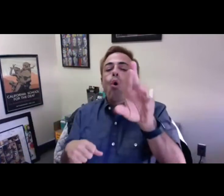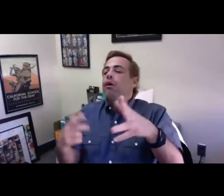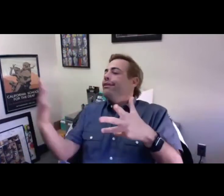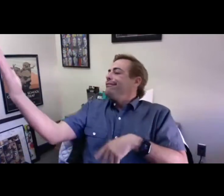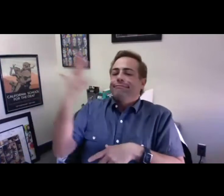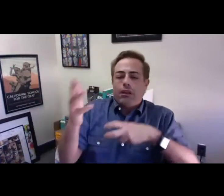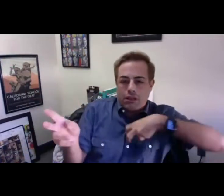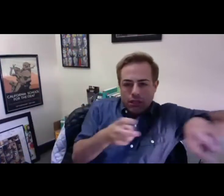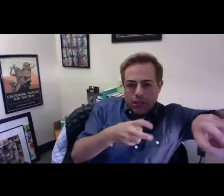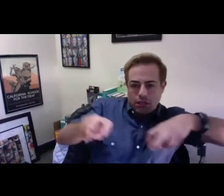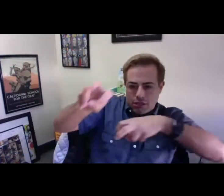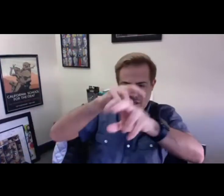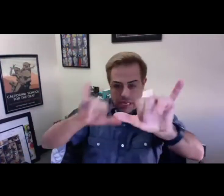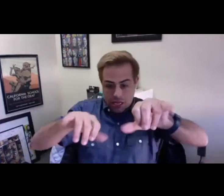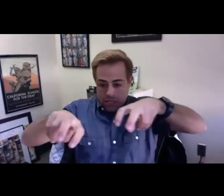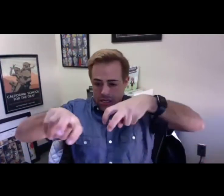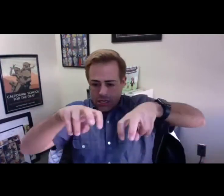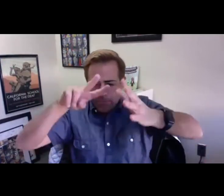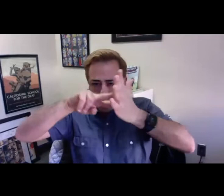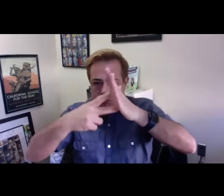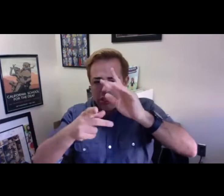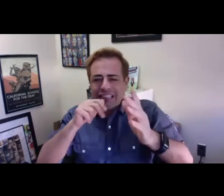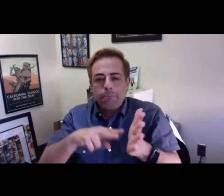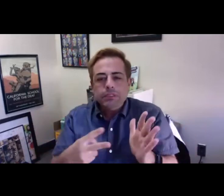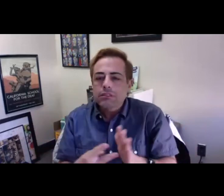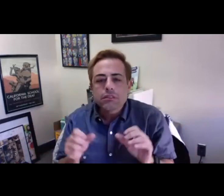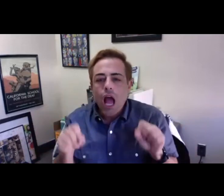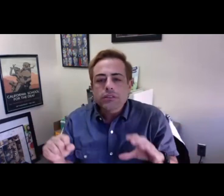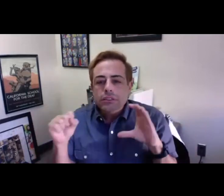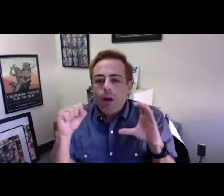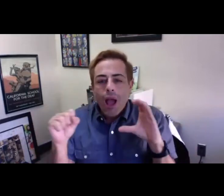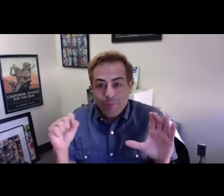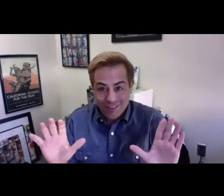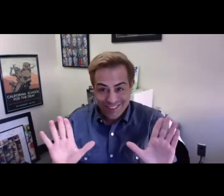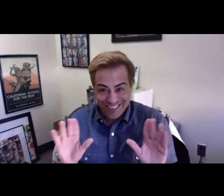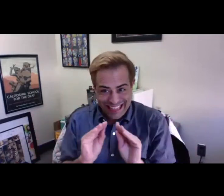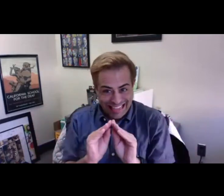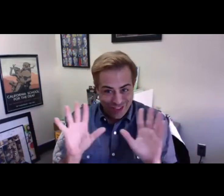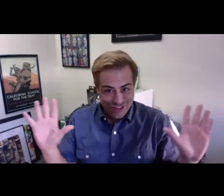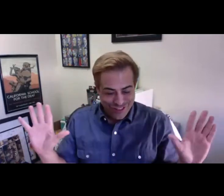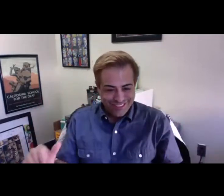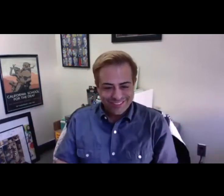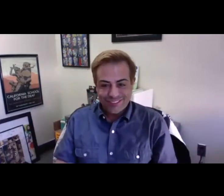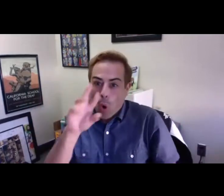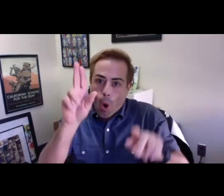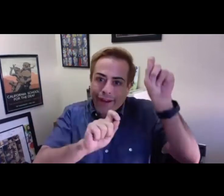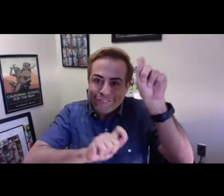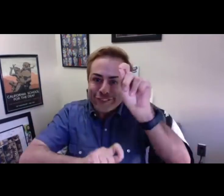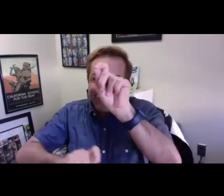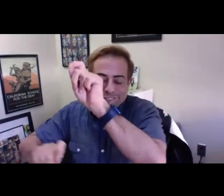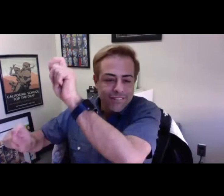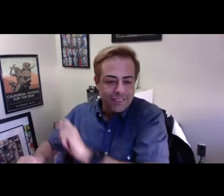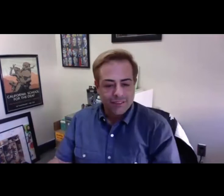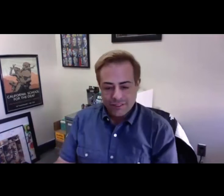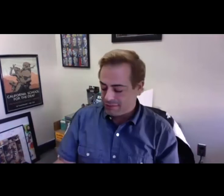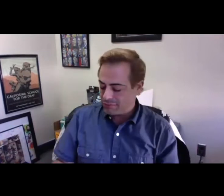use English with that deaf person, but that moving around in languages, I just want to make clear that we